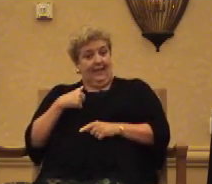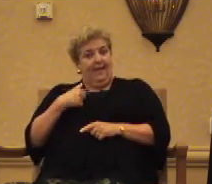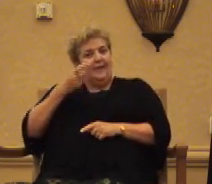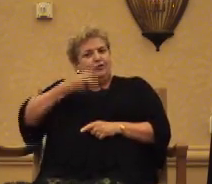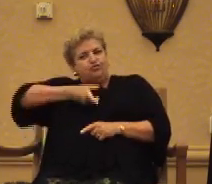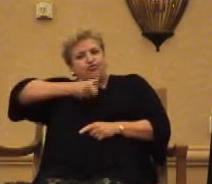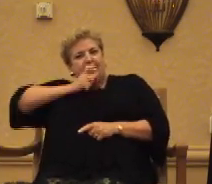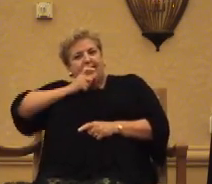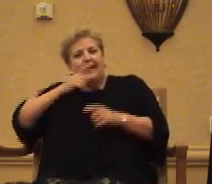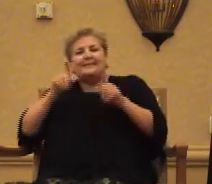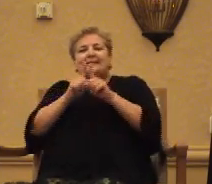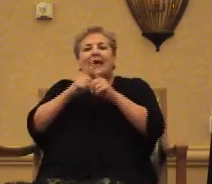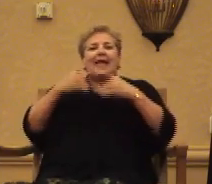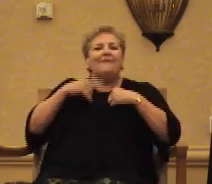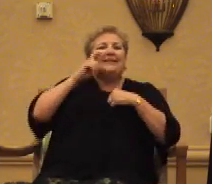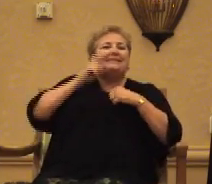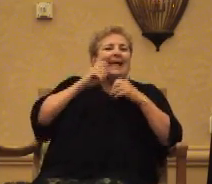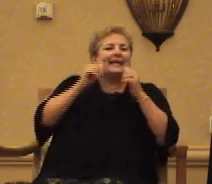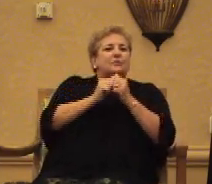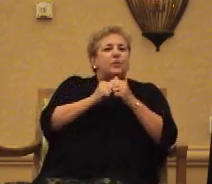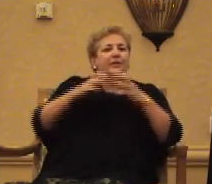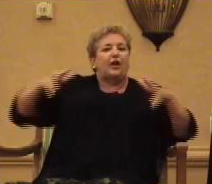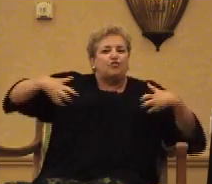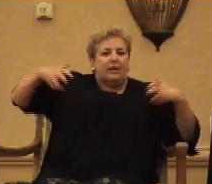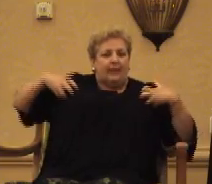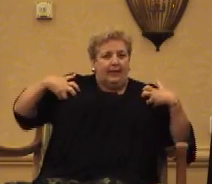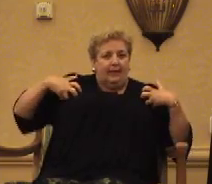having sex with a gorilla. You ain't done till the gorilla's done.